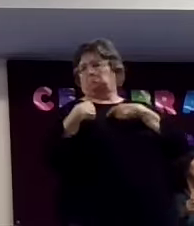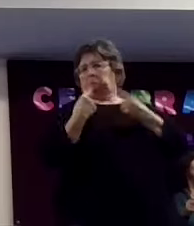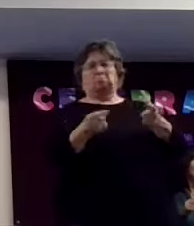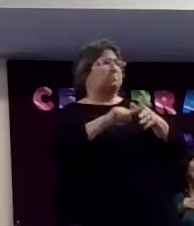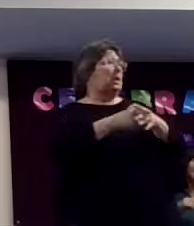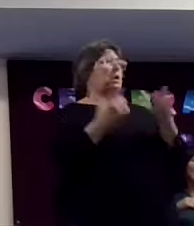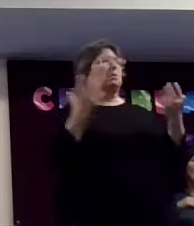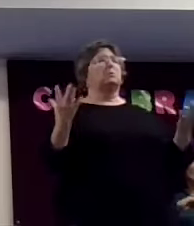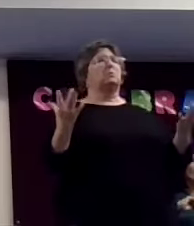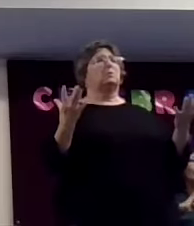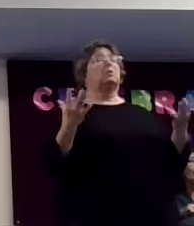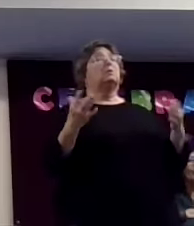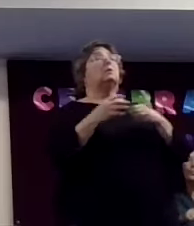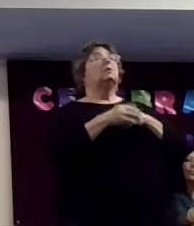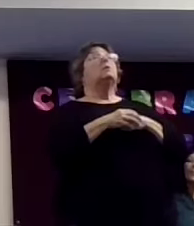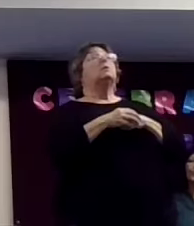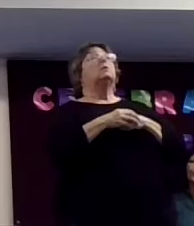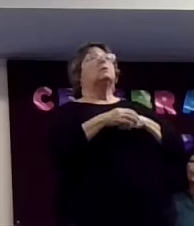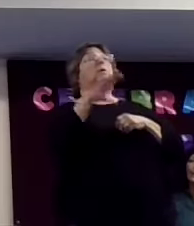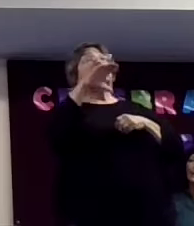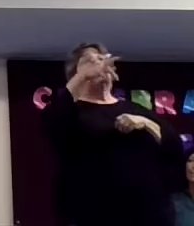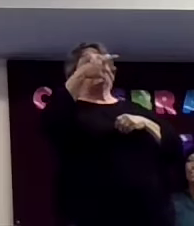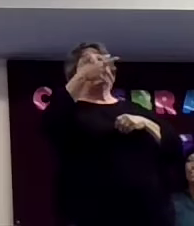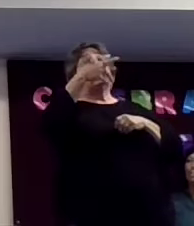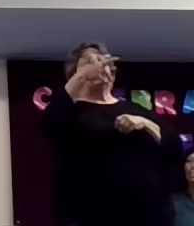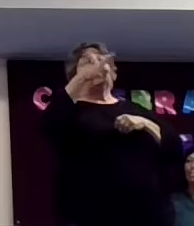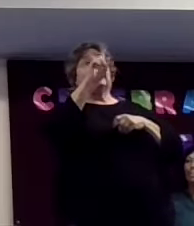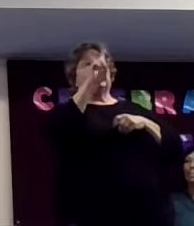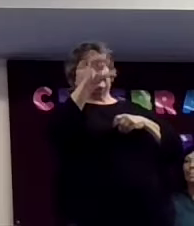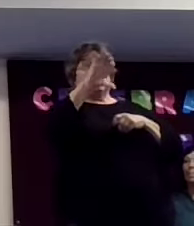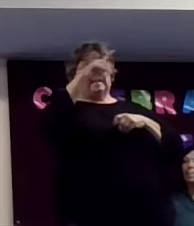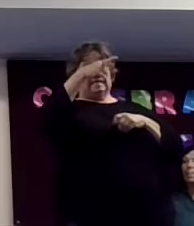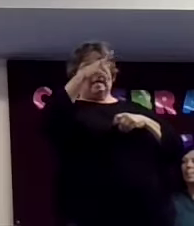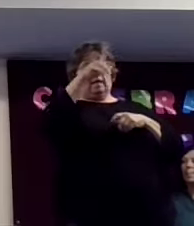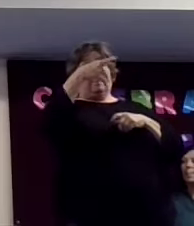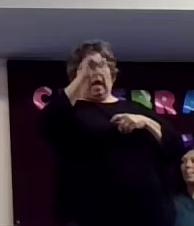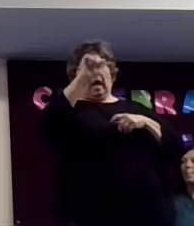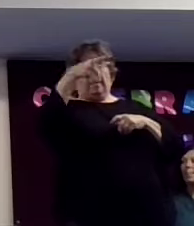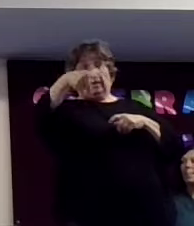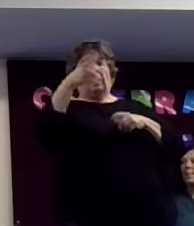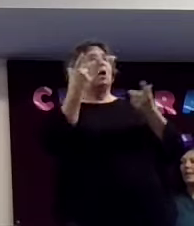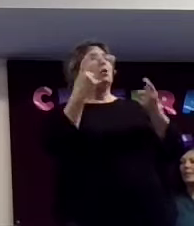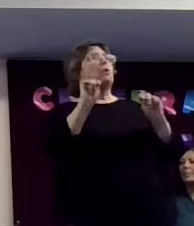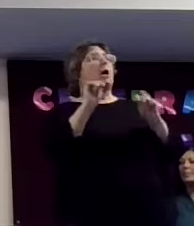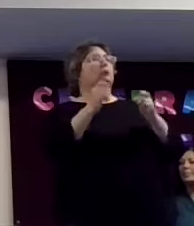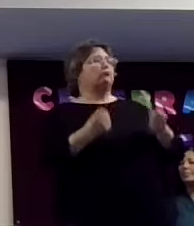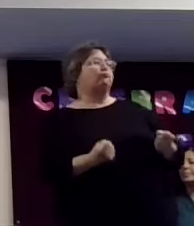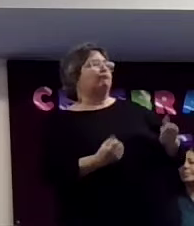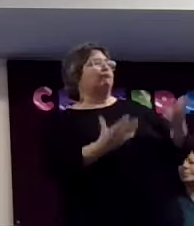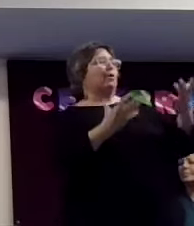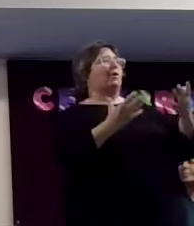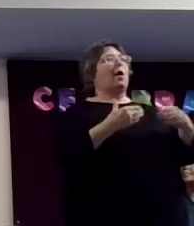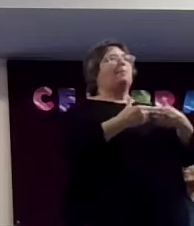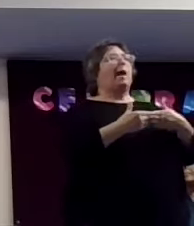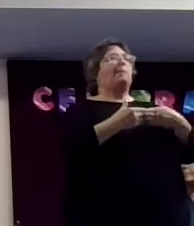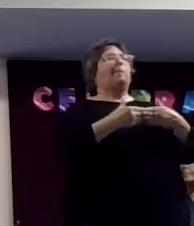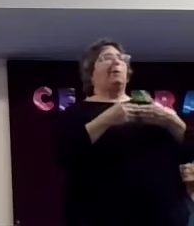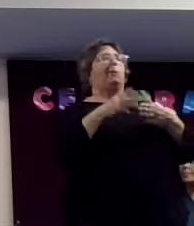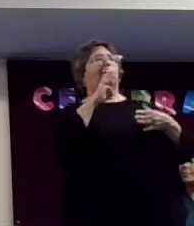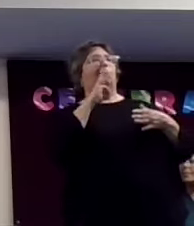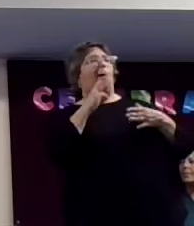one. Absolutely. And then even with the CDPAP, they're trying to throw out the baby with the bathwater.